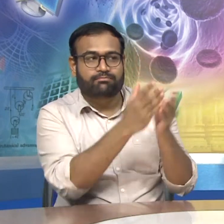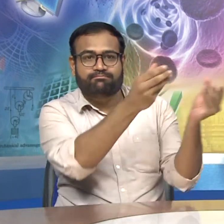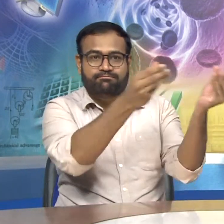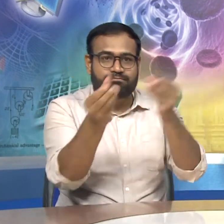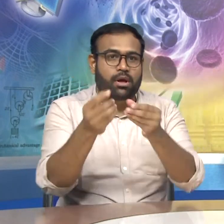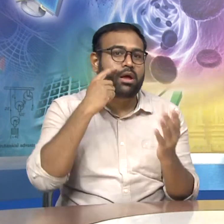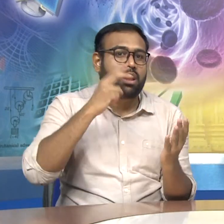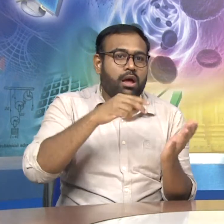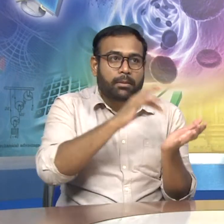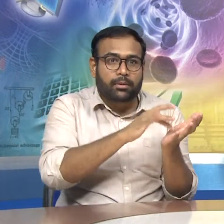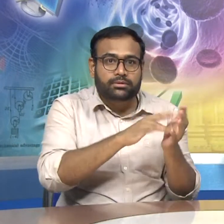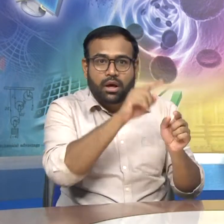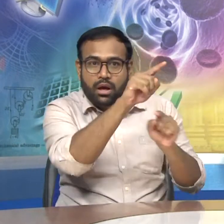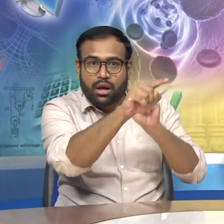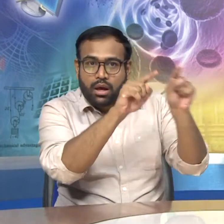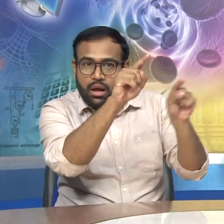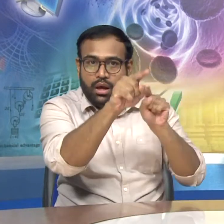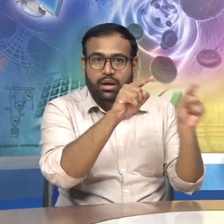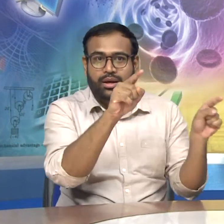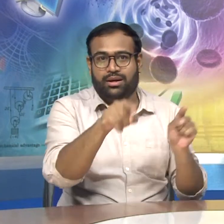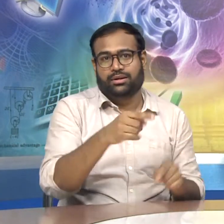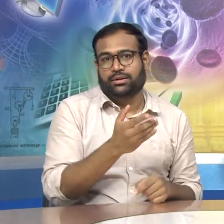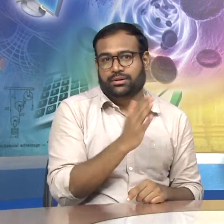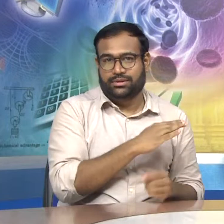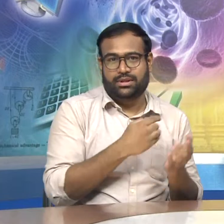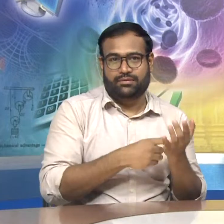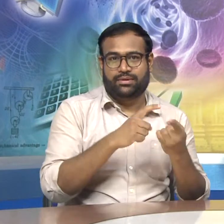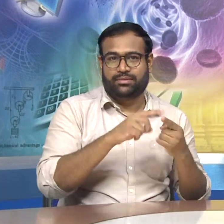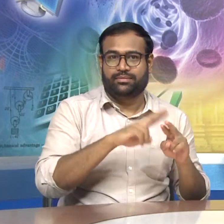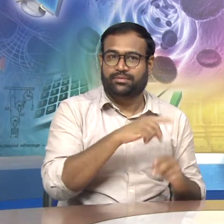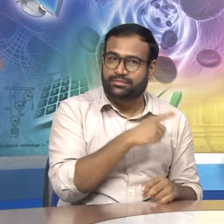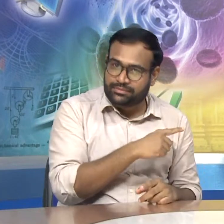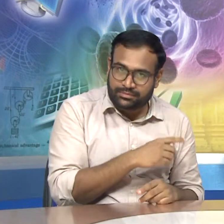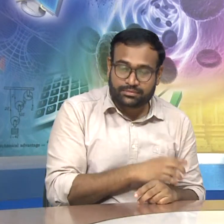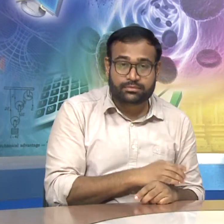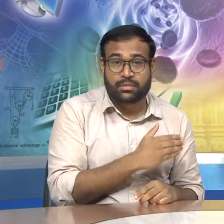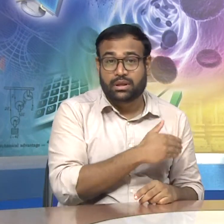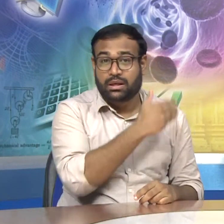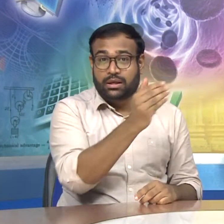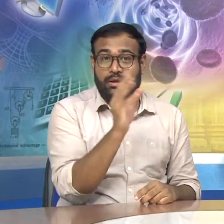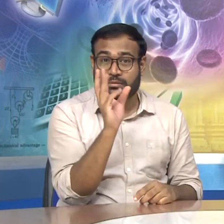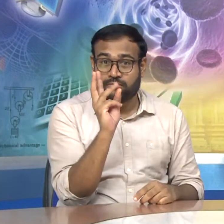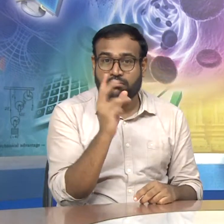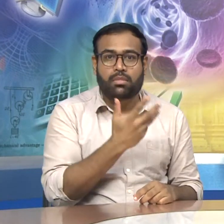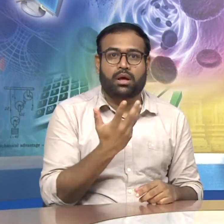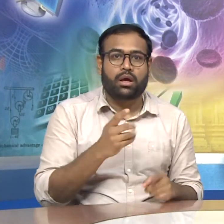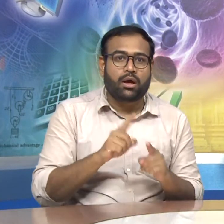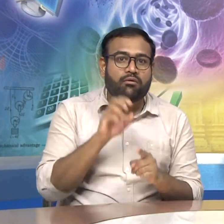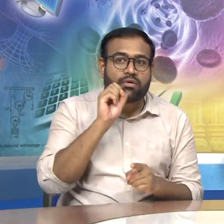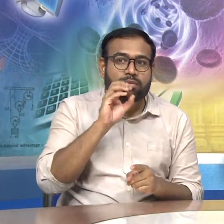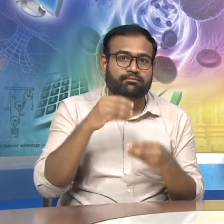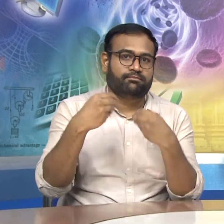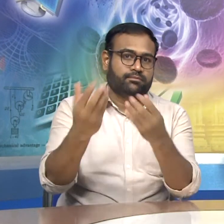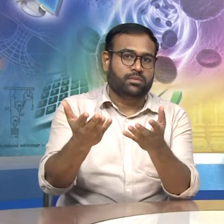to locate the material exact information. On other hand, attempt is made to